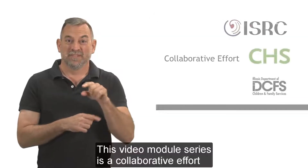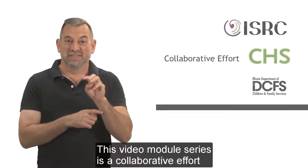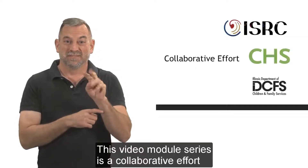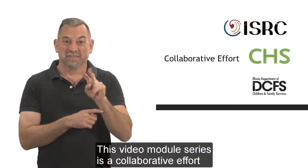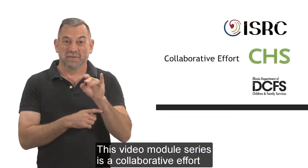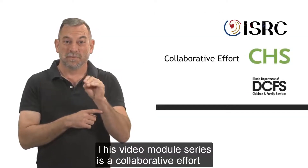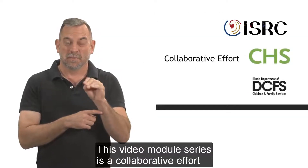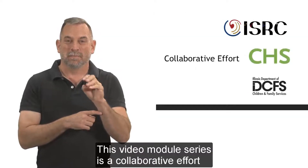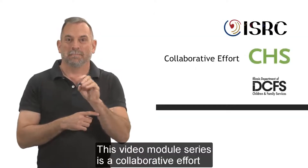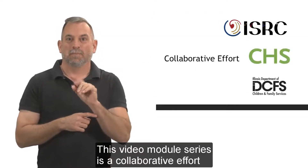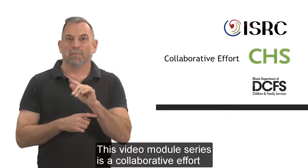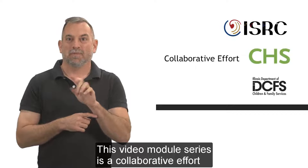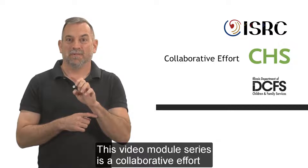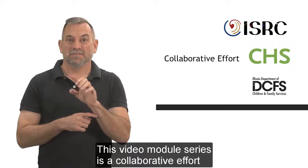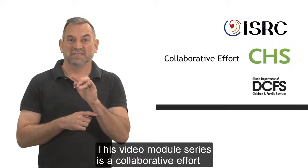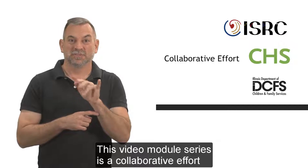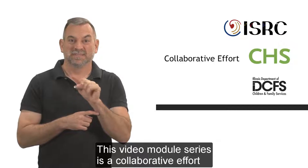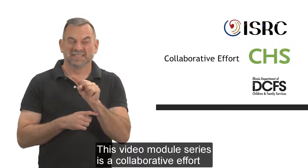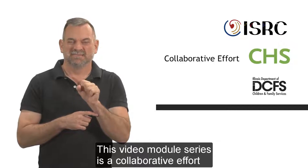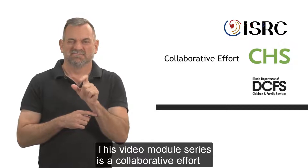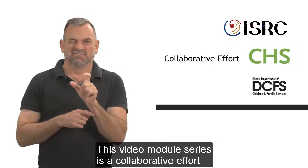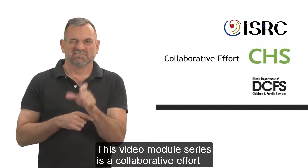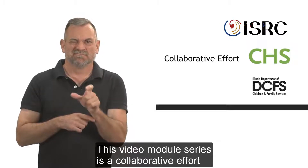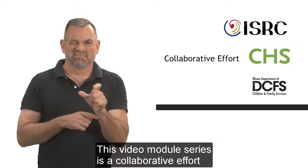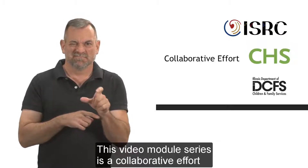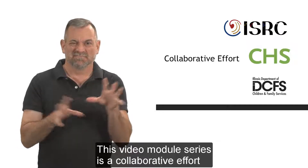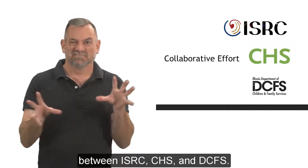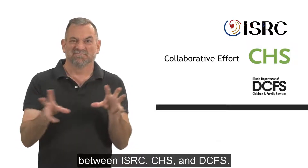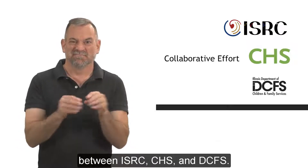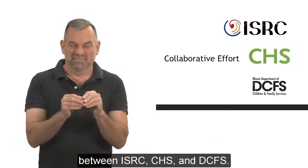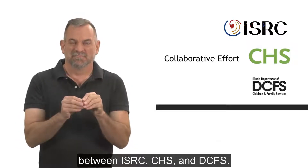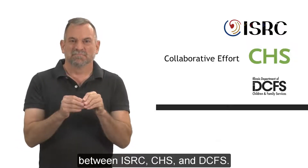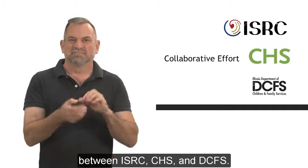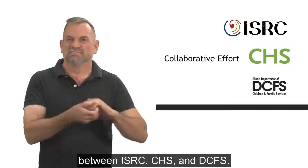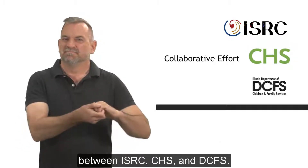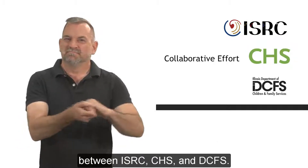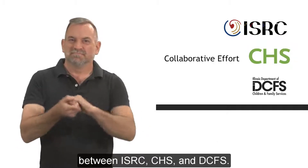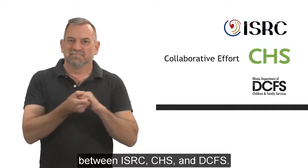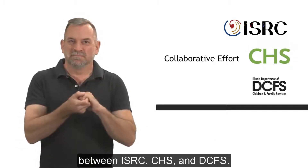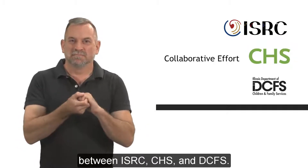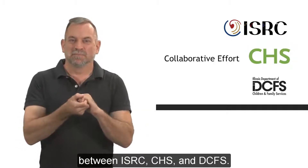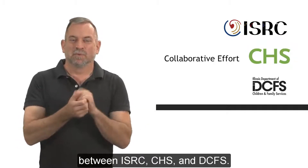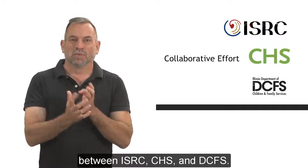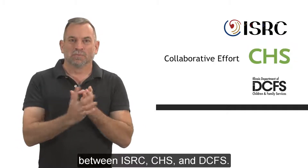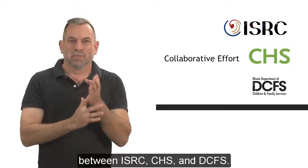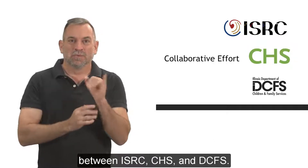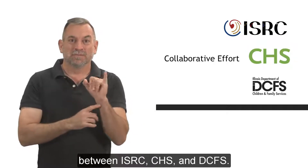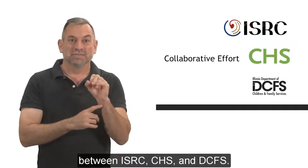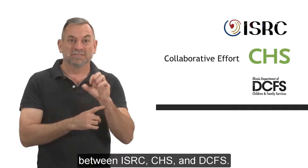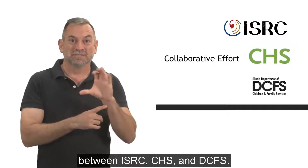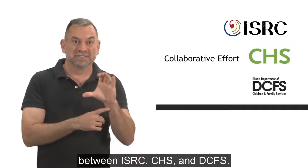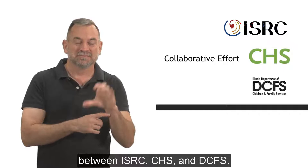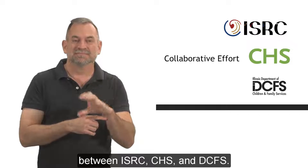This video module series is a collaborative effort between ISRC, CHS,